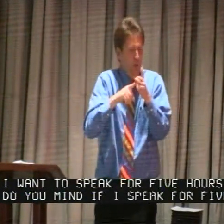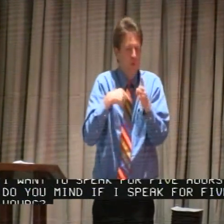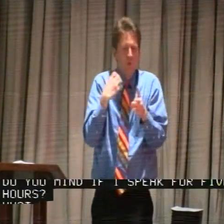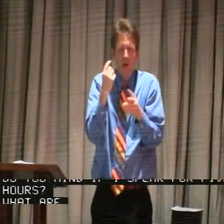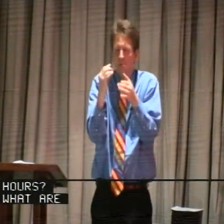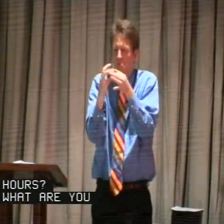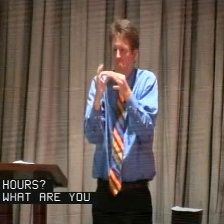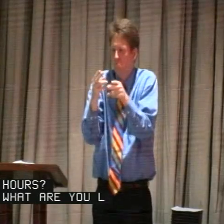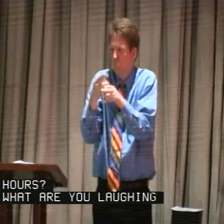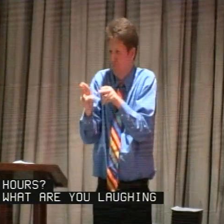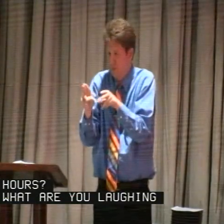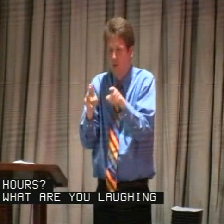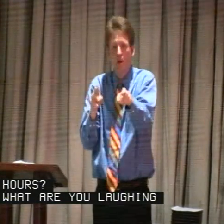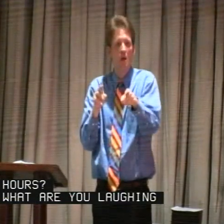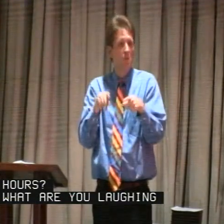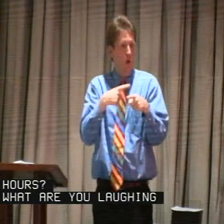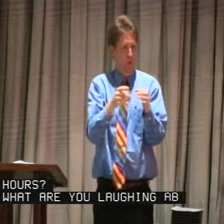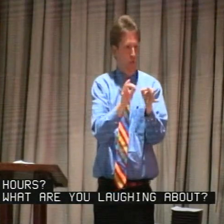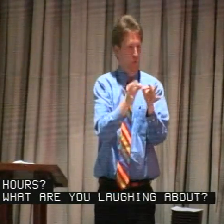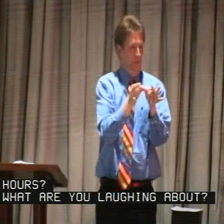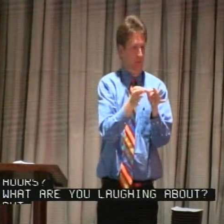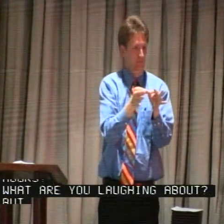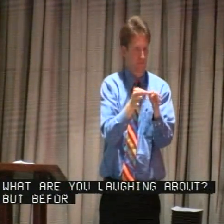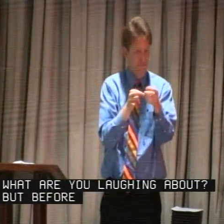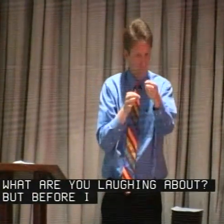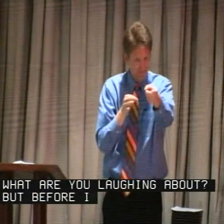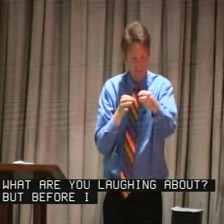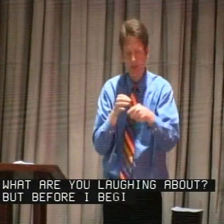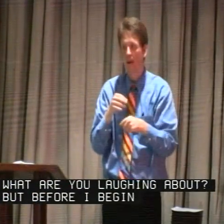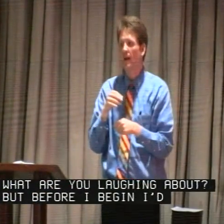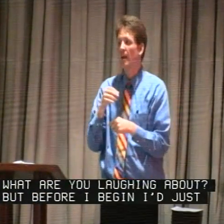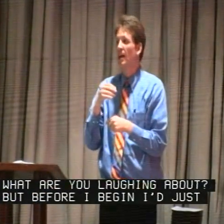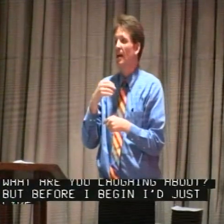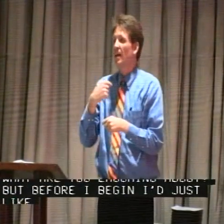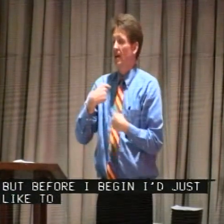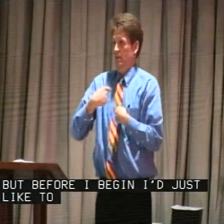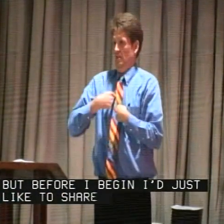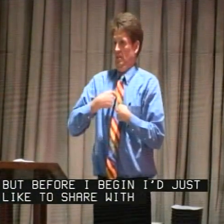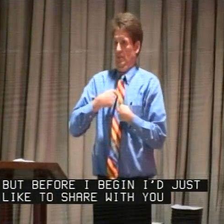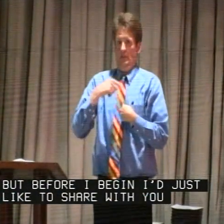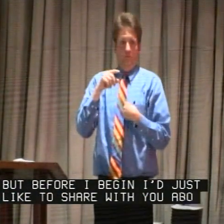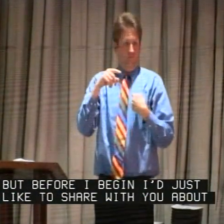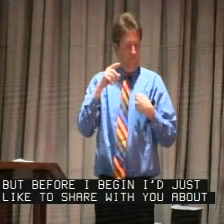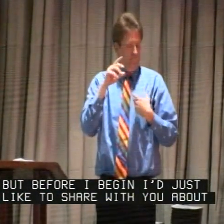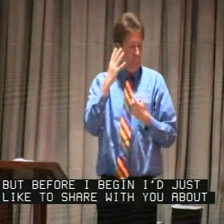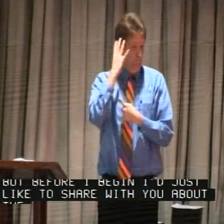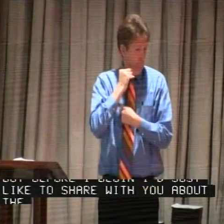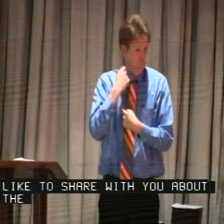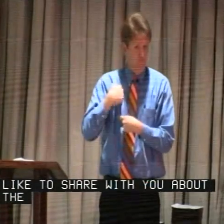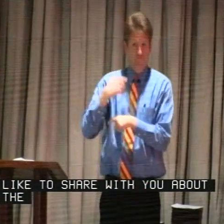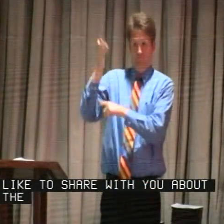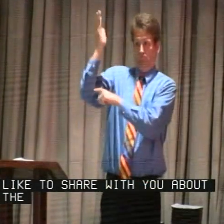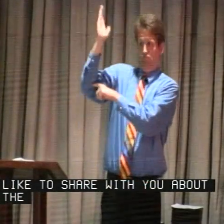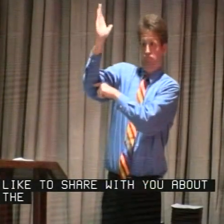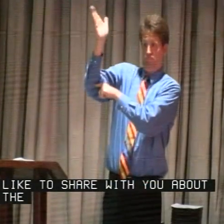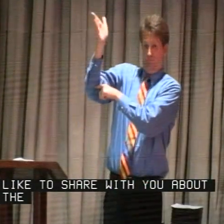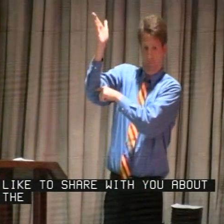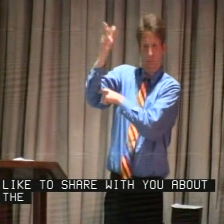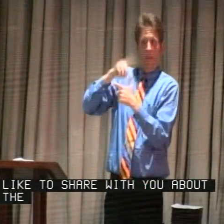But before I begin, I'd just like to share with you about the interpreters. You know, from my experience in